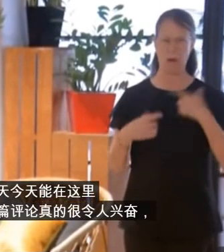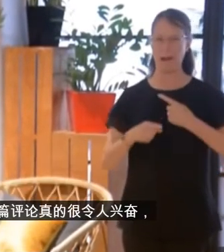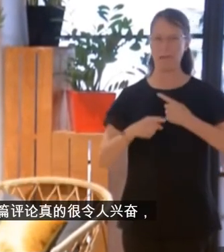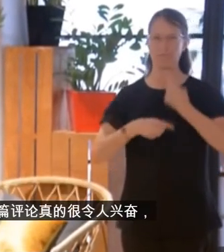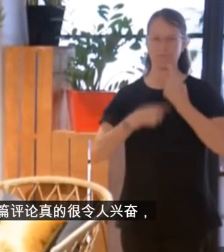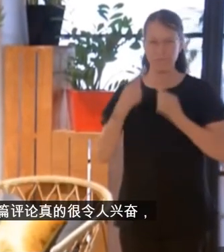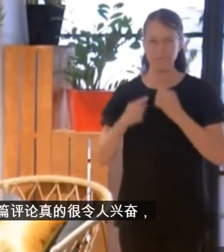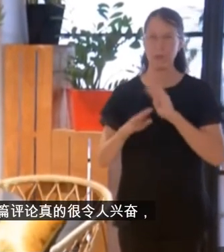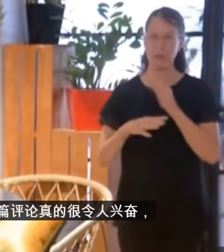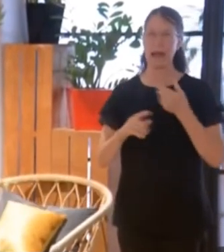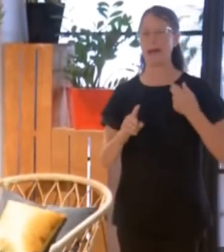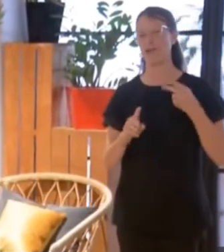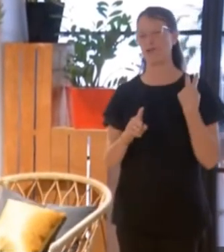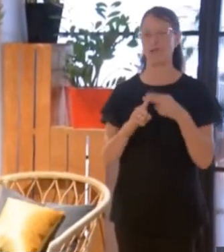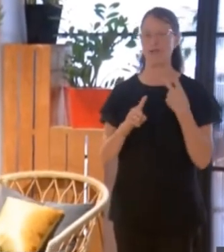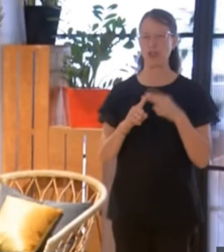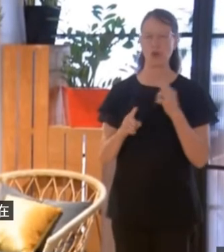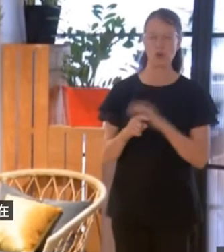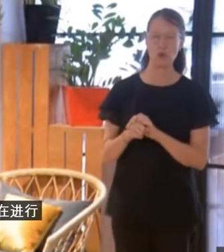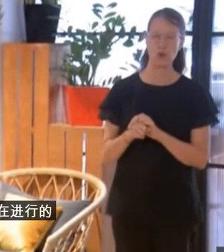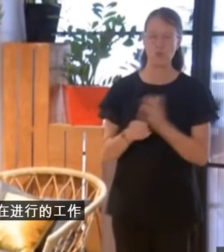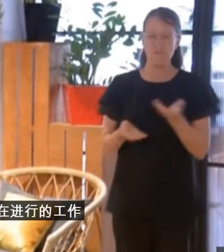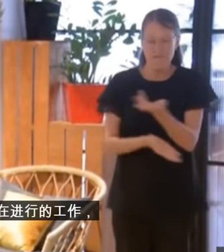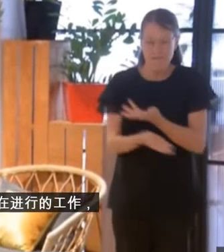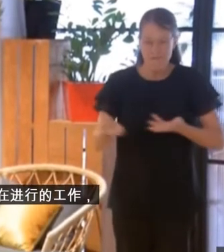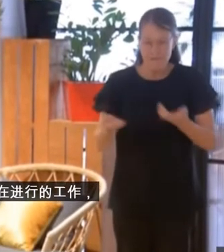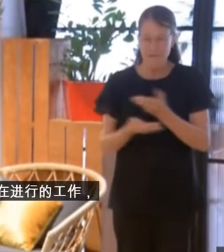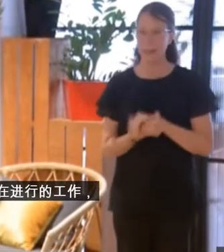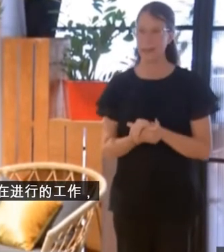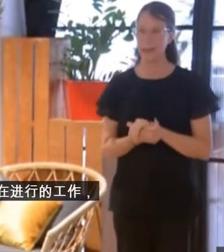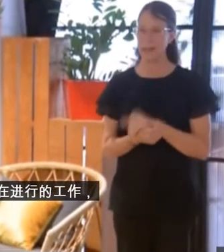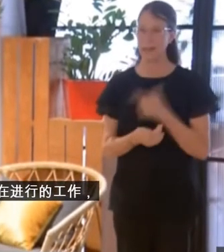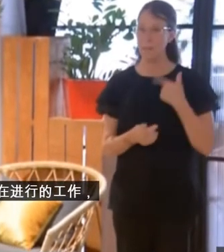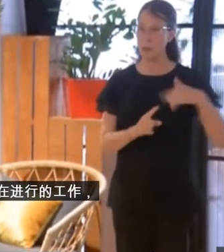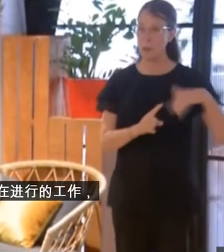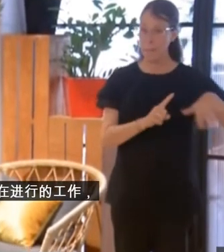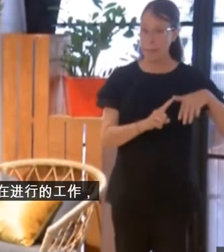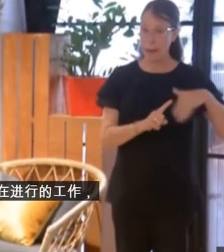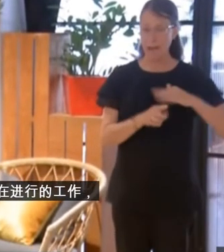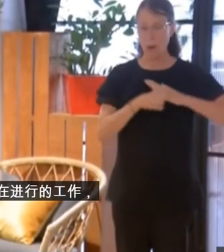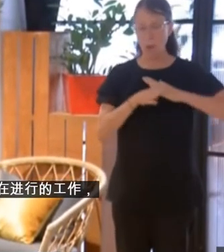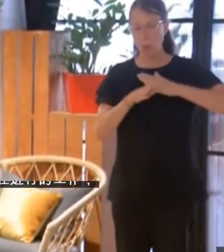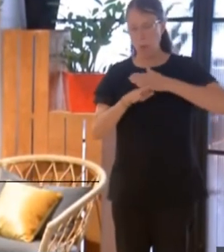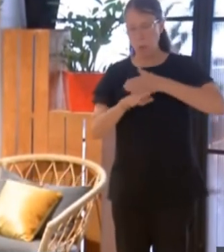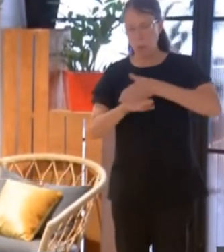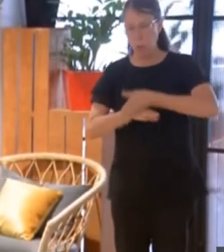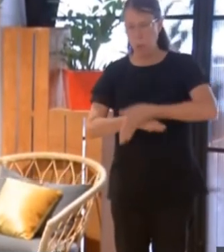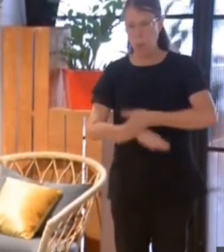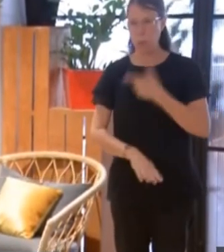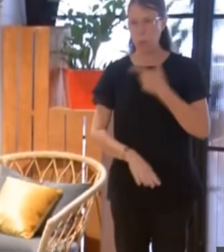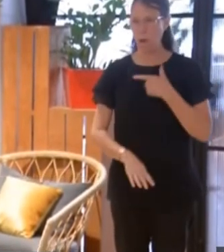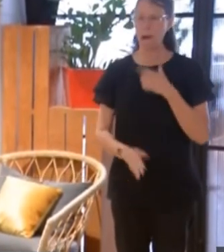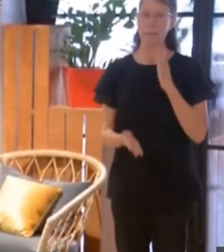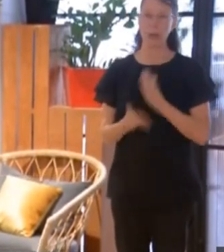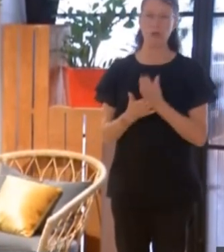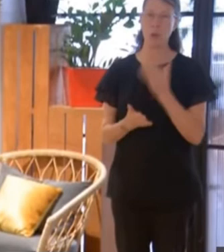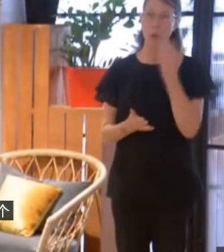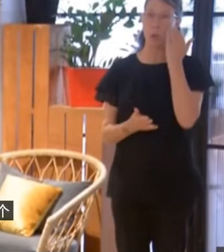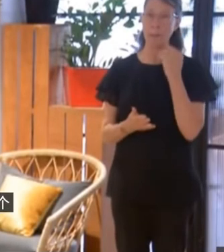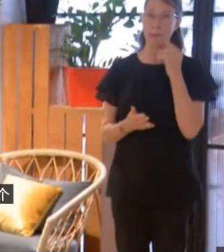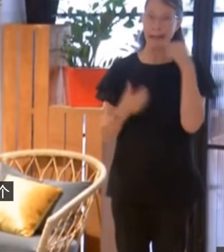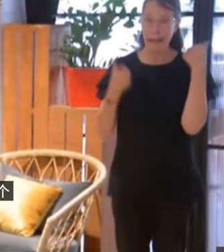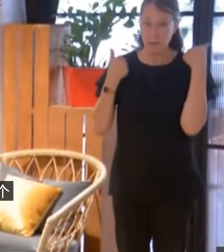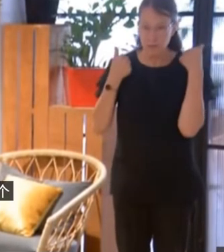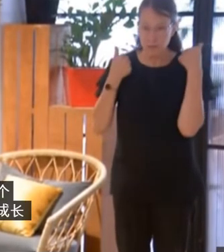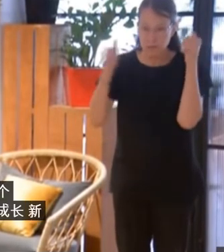this review that's happening. But this is about the work that's been going on behind the scenes to make sure that women are able to thrive